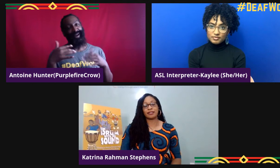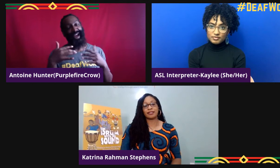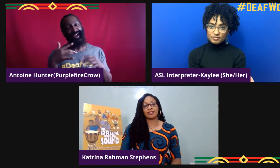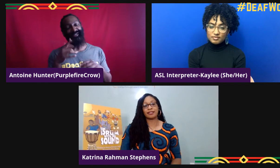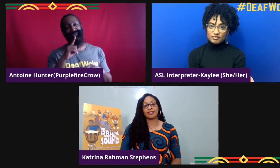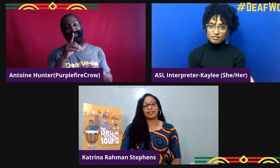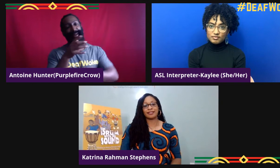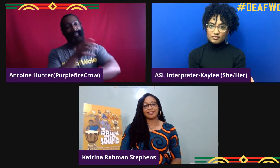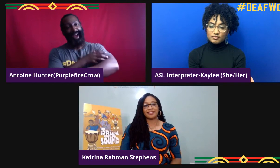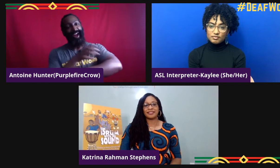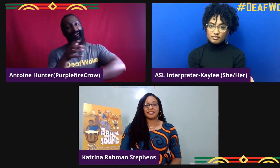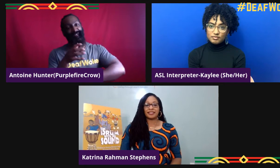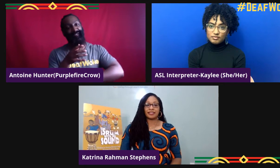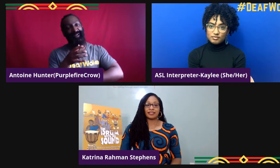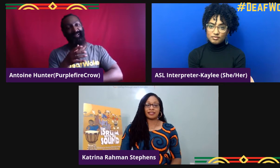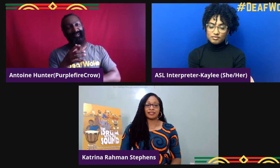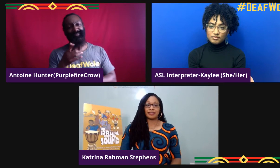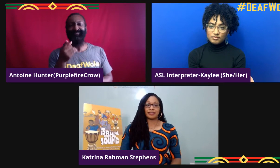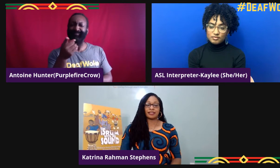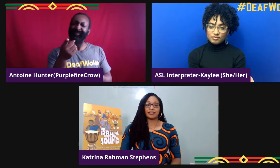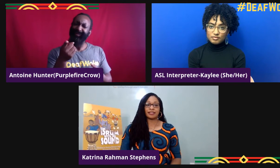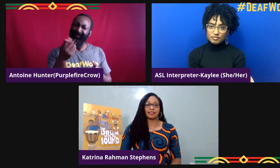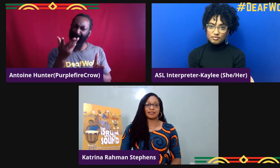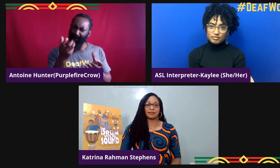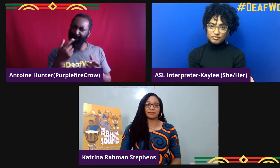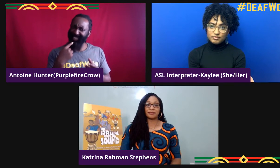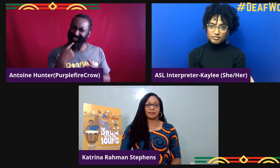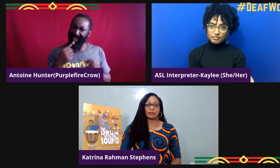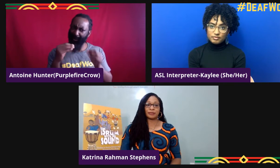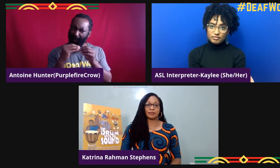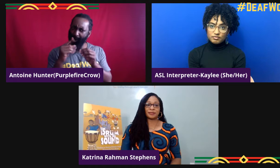really, it's, that book, it's powerful.